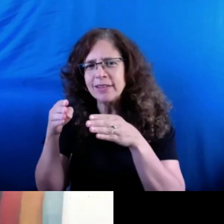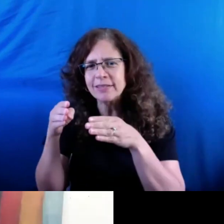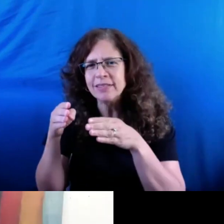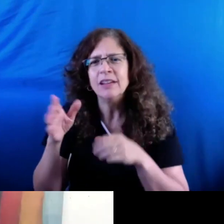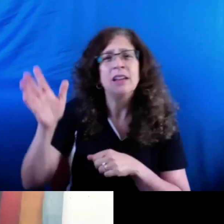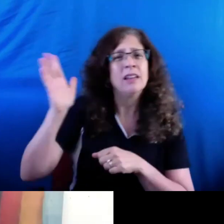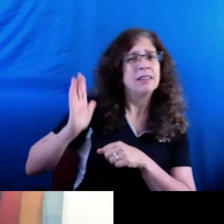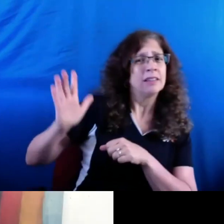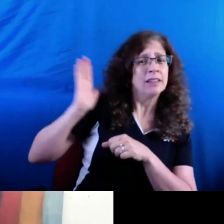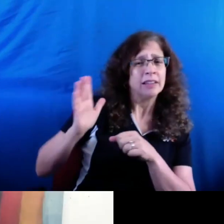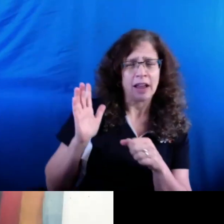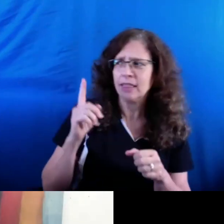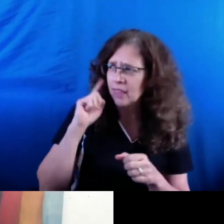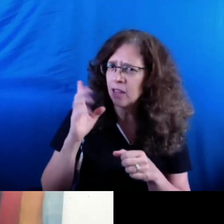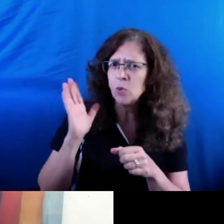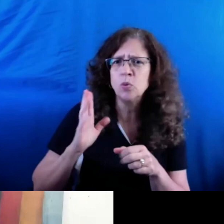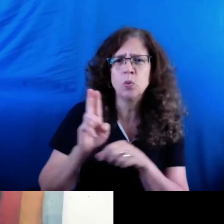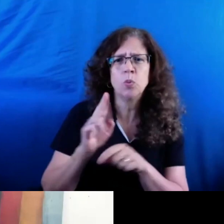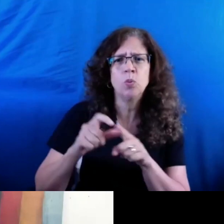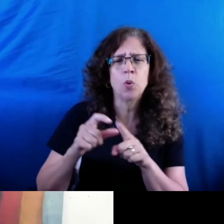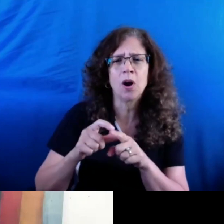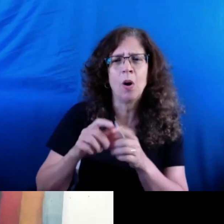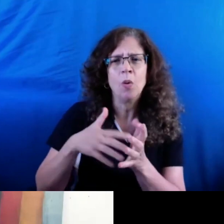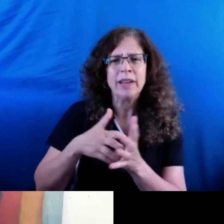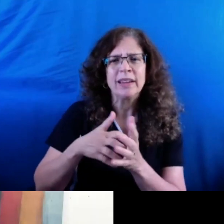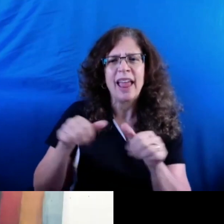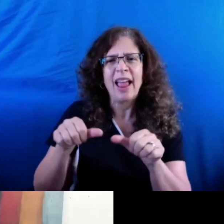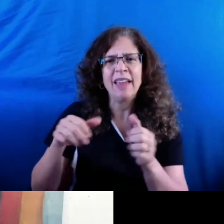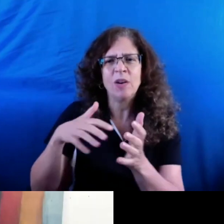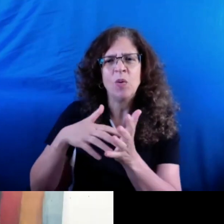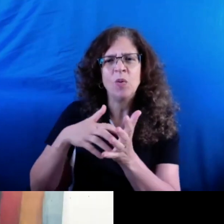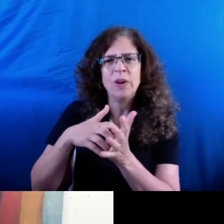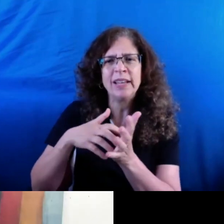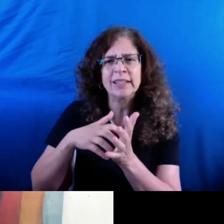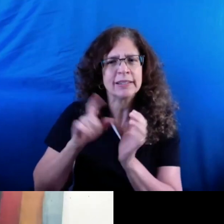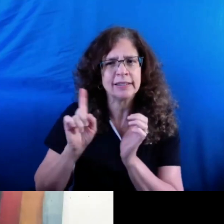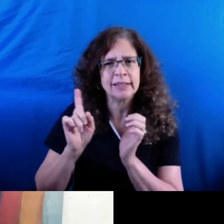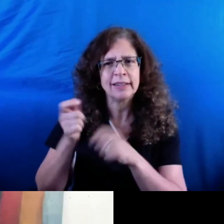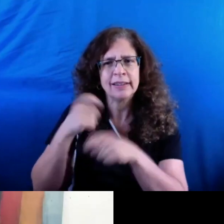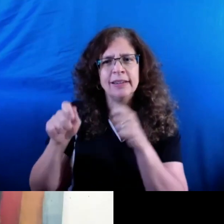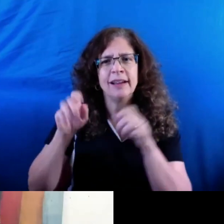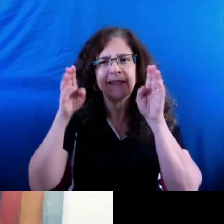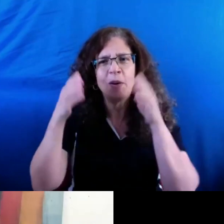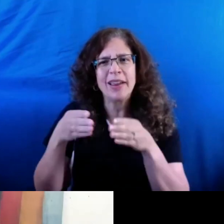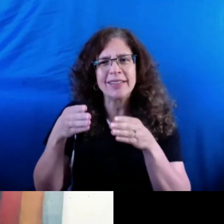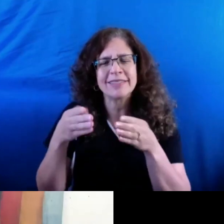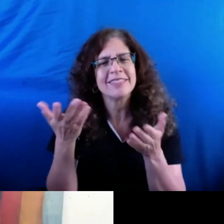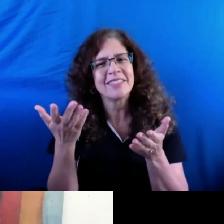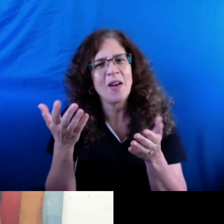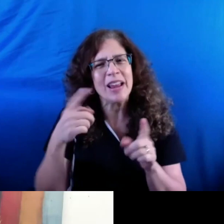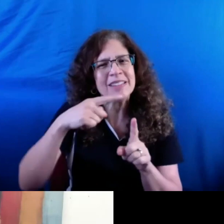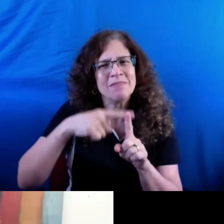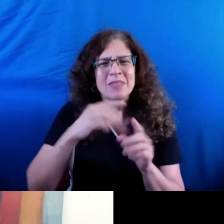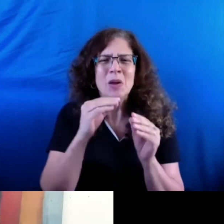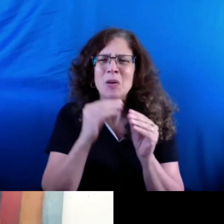strength, areas to focus. Before, I think we used to use the word weak areas. Now we changed that